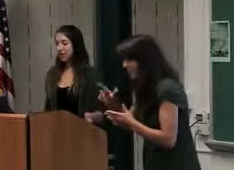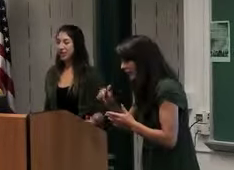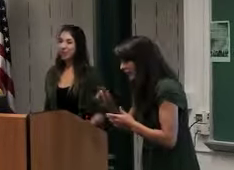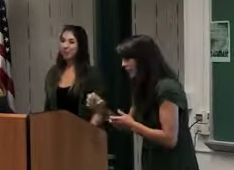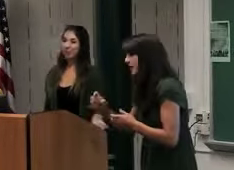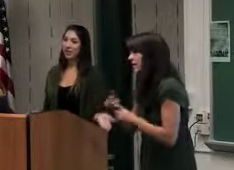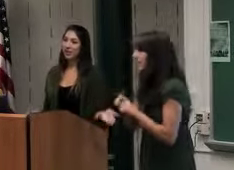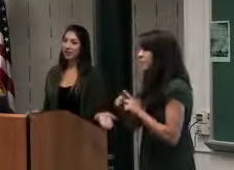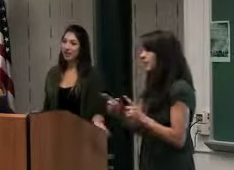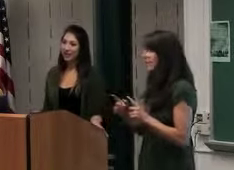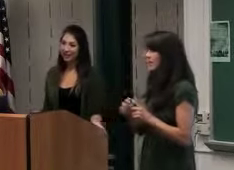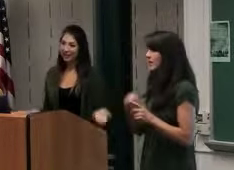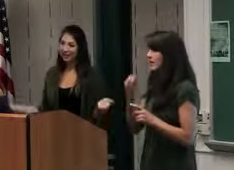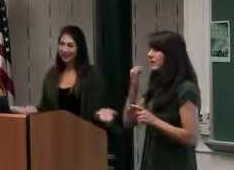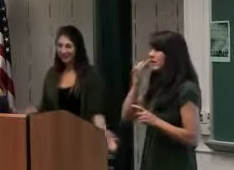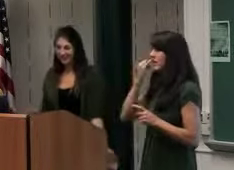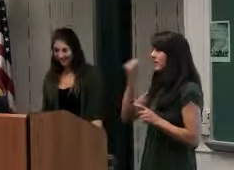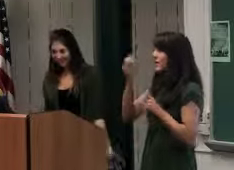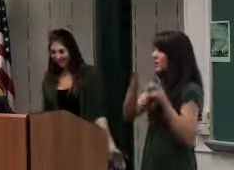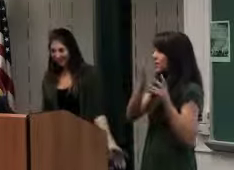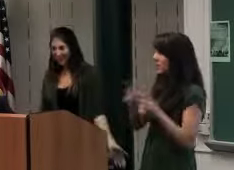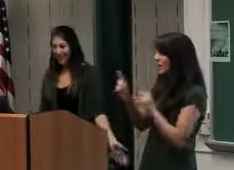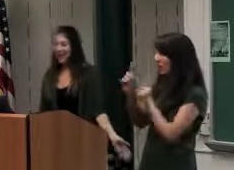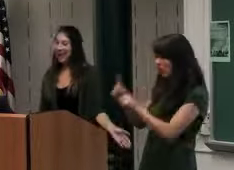something, I should go 30 minutes early.